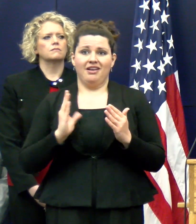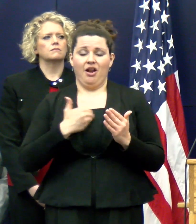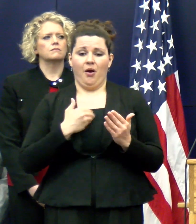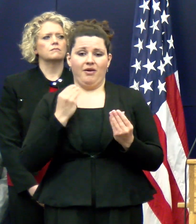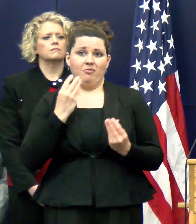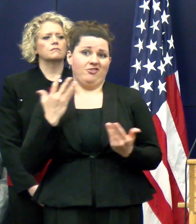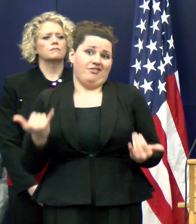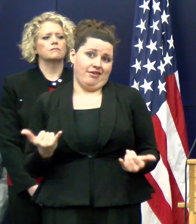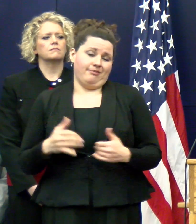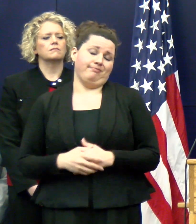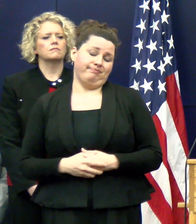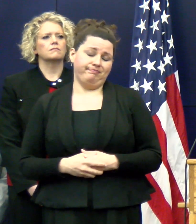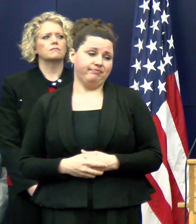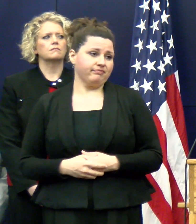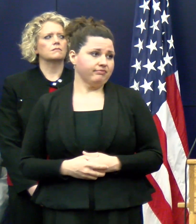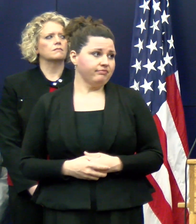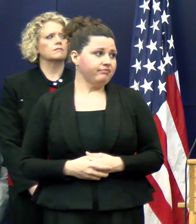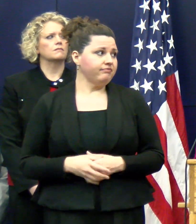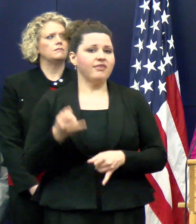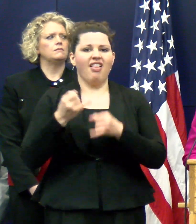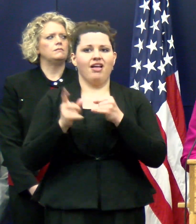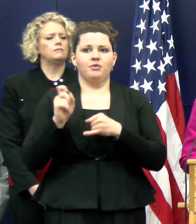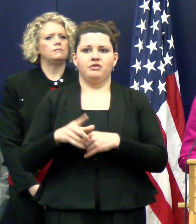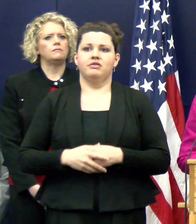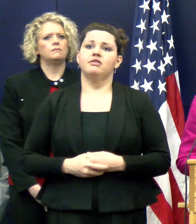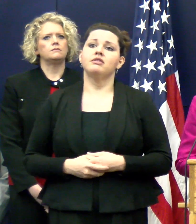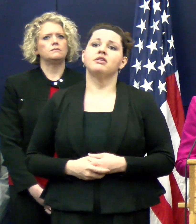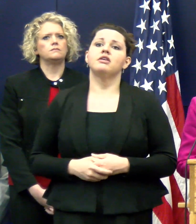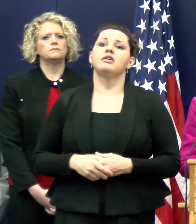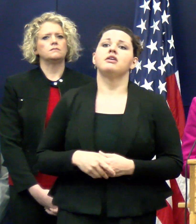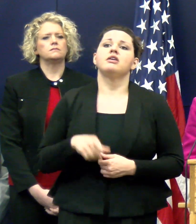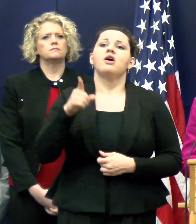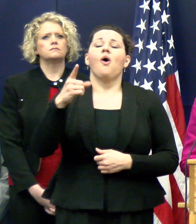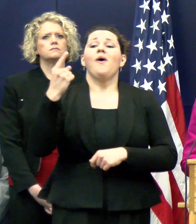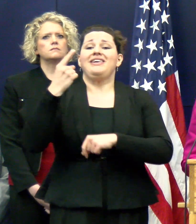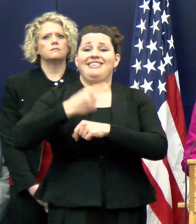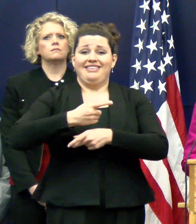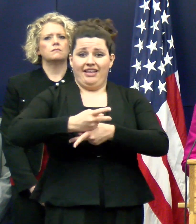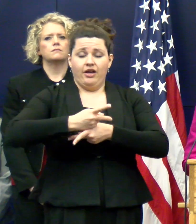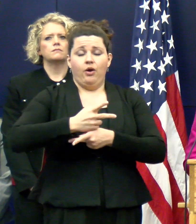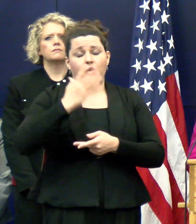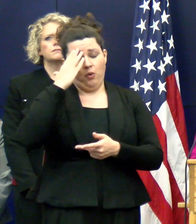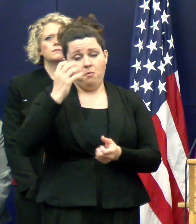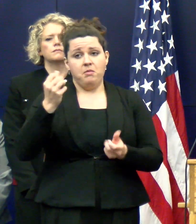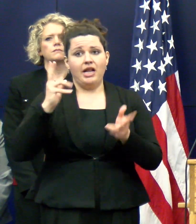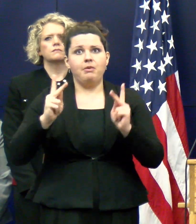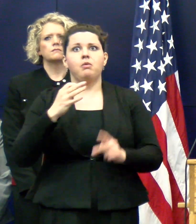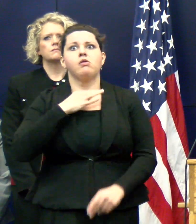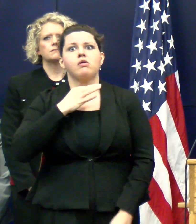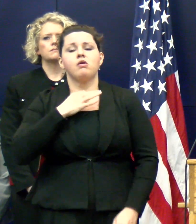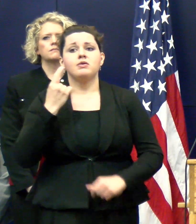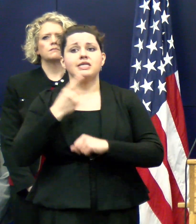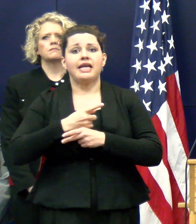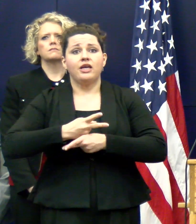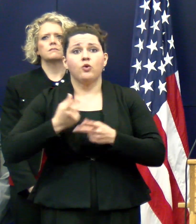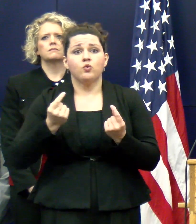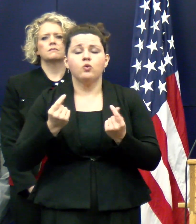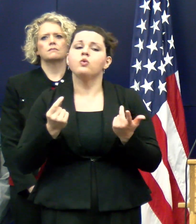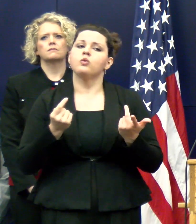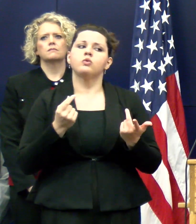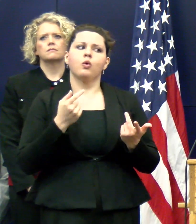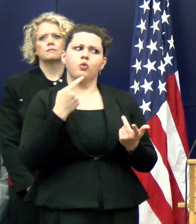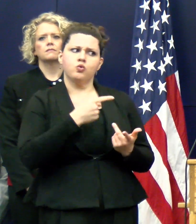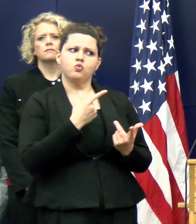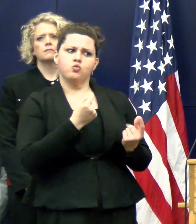decisions on what we're seeing come in. Last question. What about daycare? I know that's a question that a lot of people are having. What are you guys actively working on